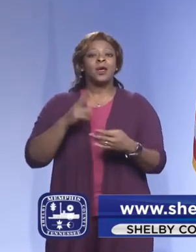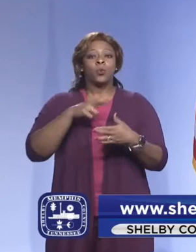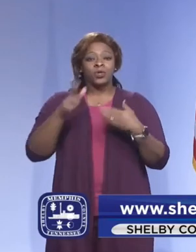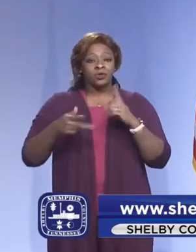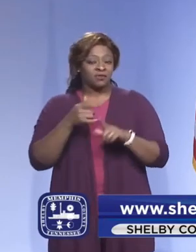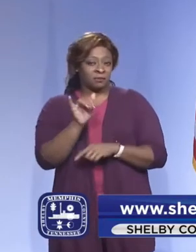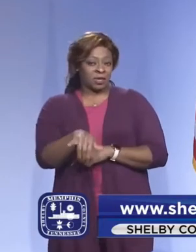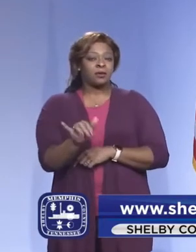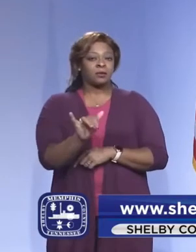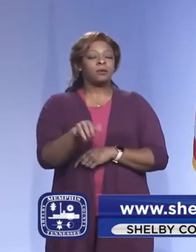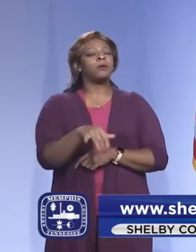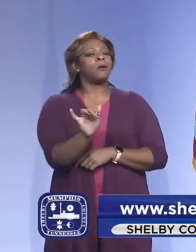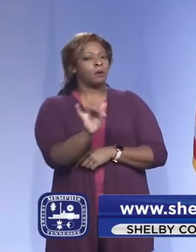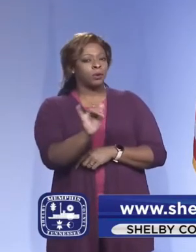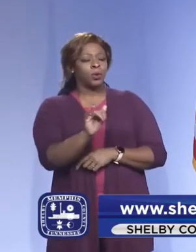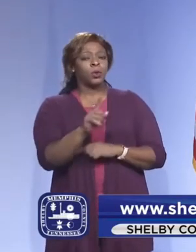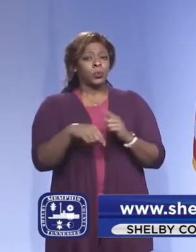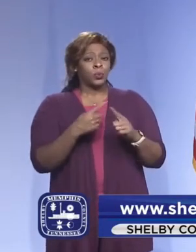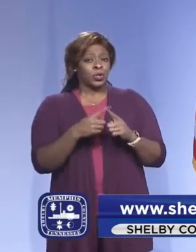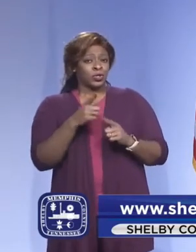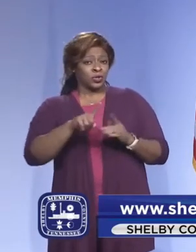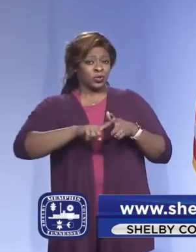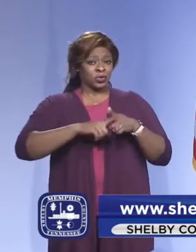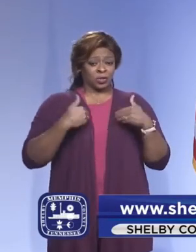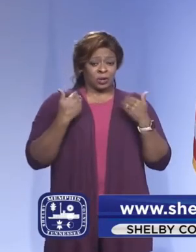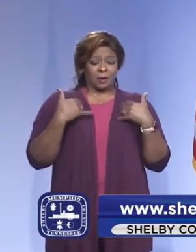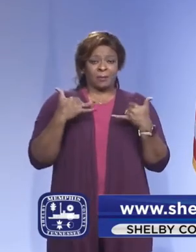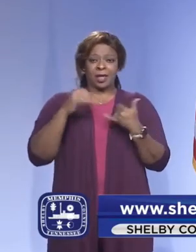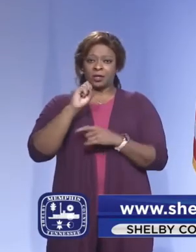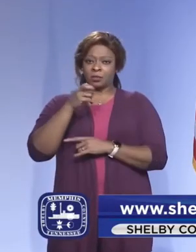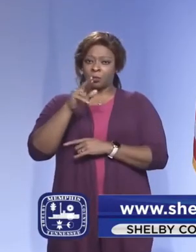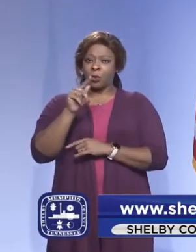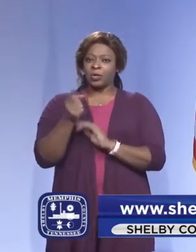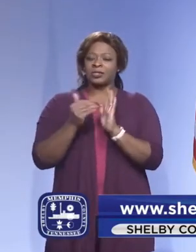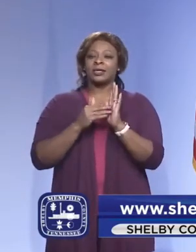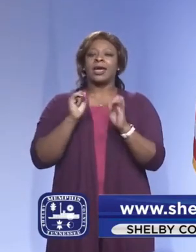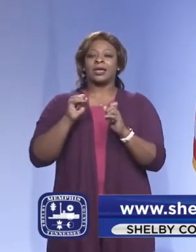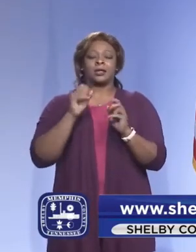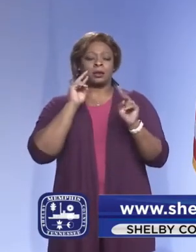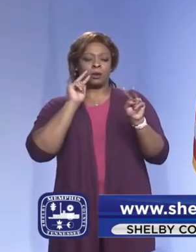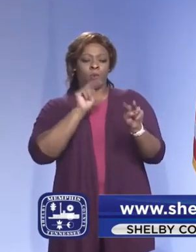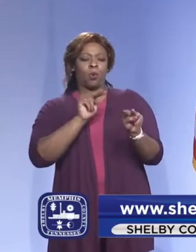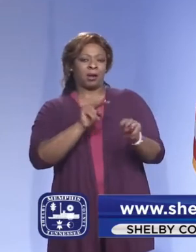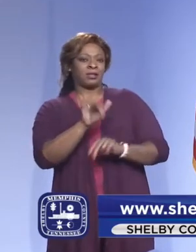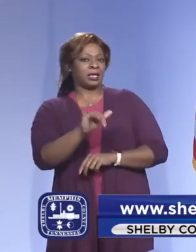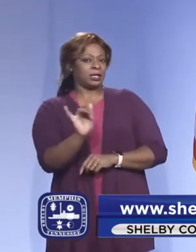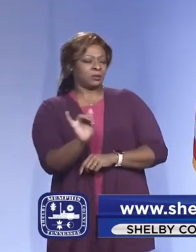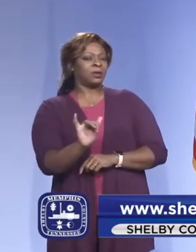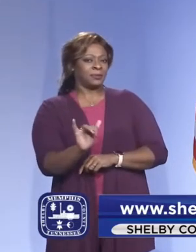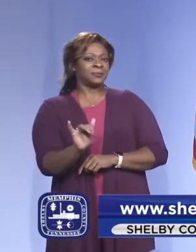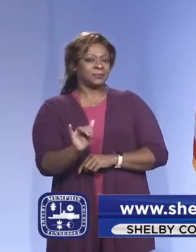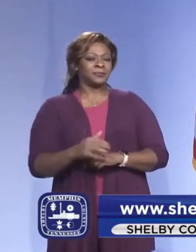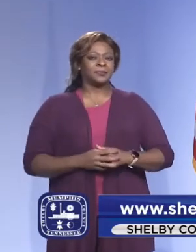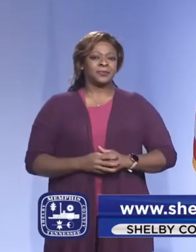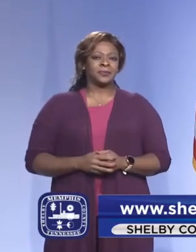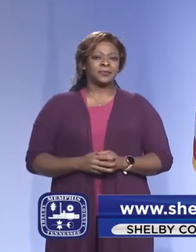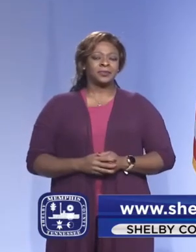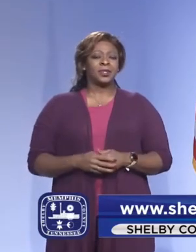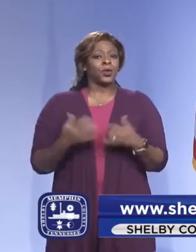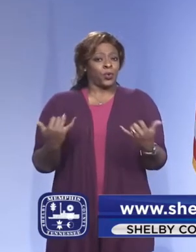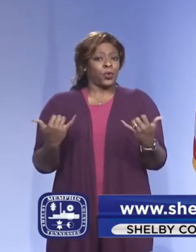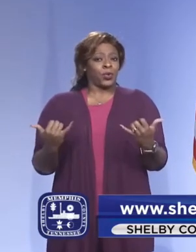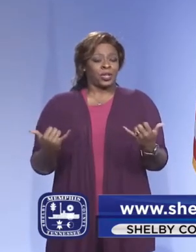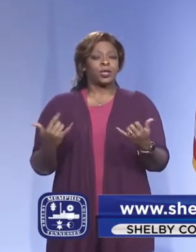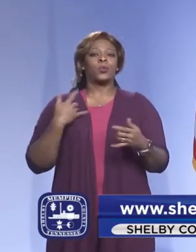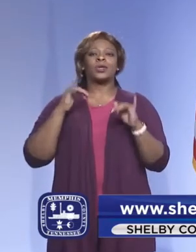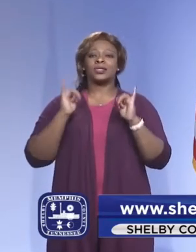that. And then also, as youth begin to play sports again, we're going to need to pay very close attention to that. So at the current time,